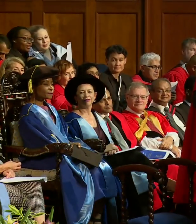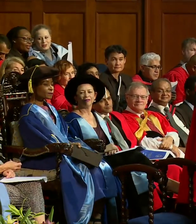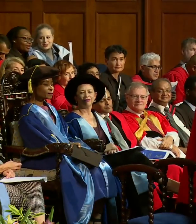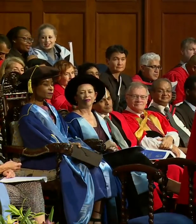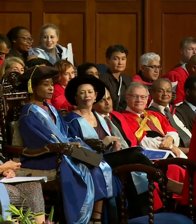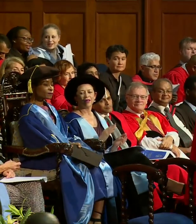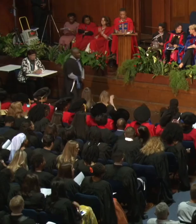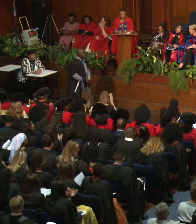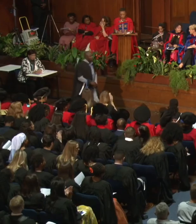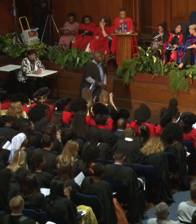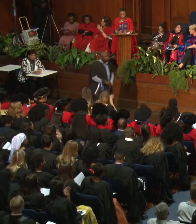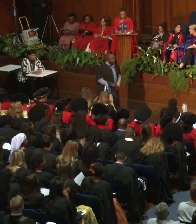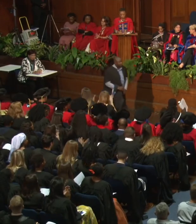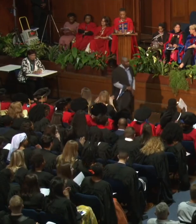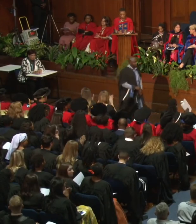Mabelandine Twani.